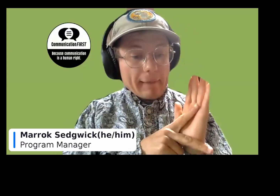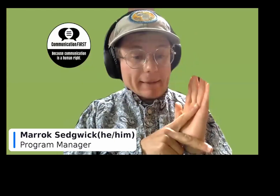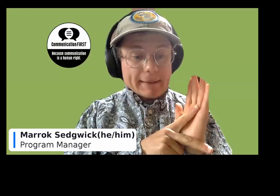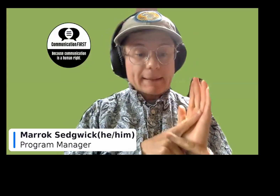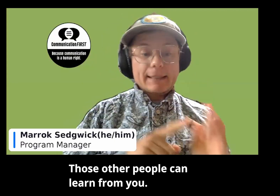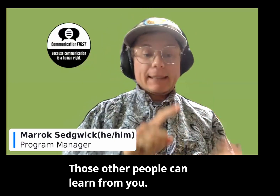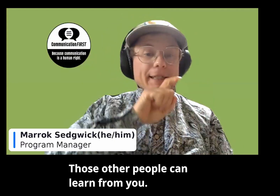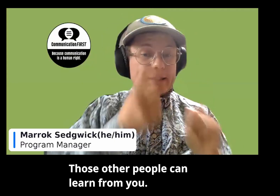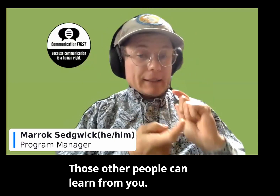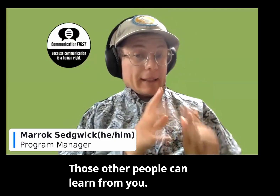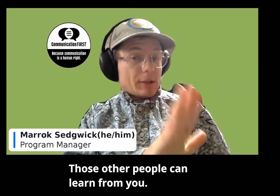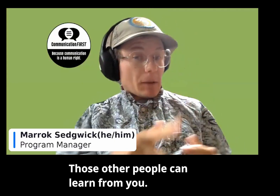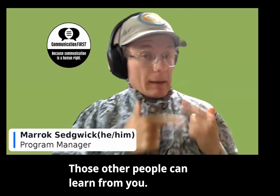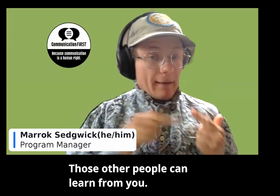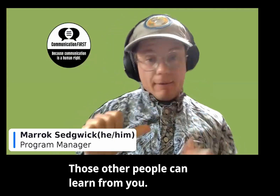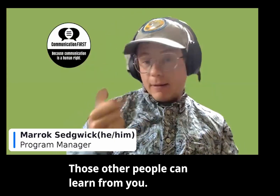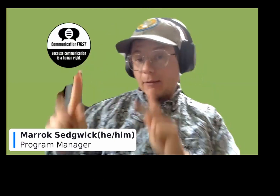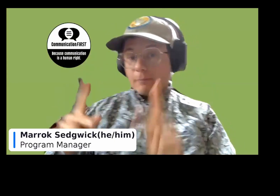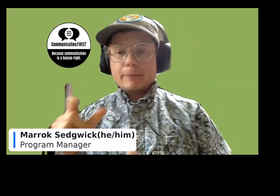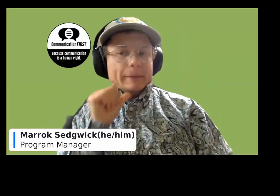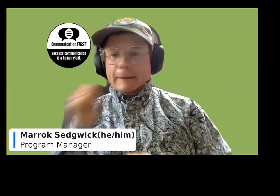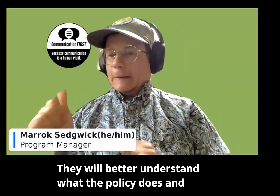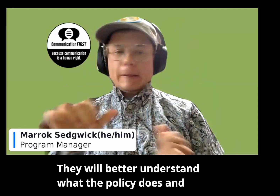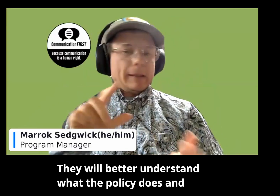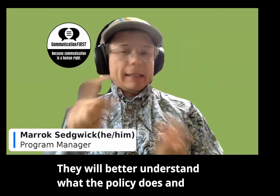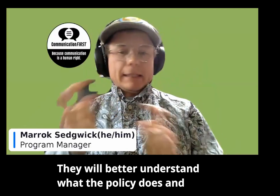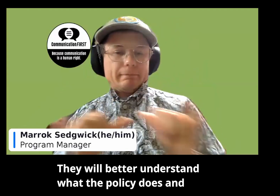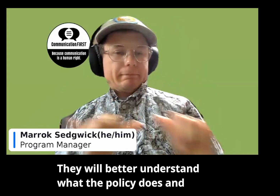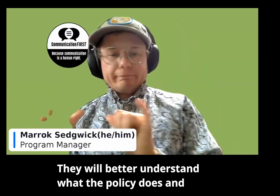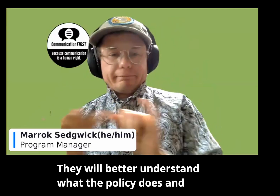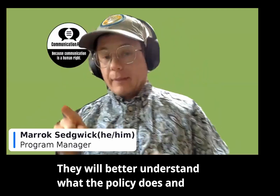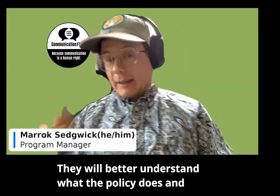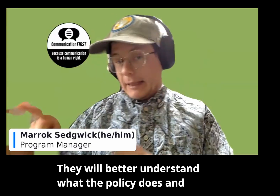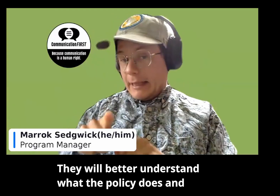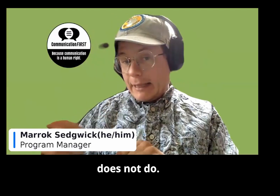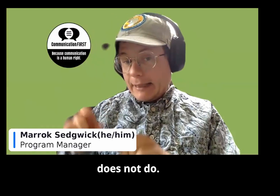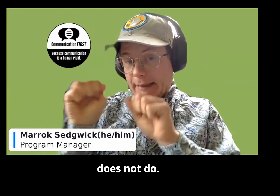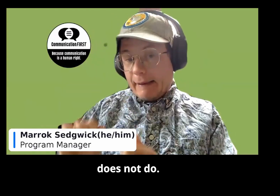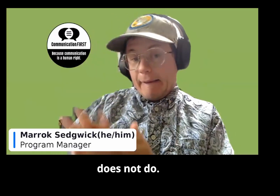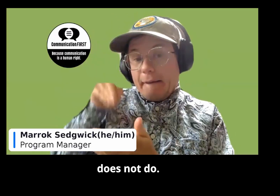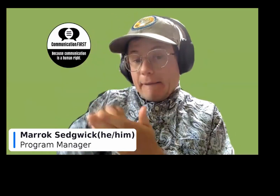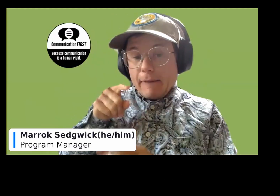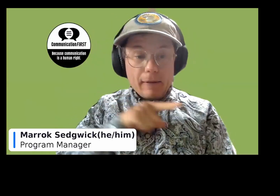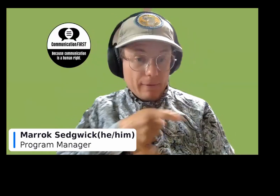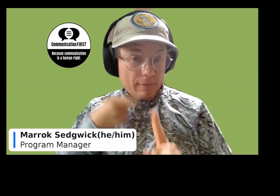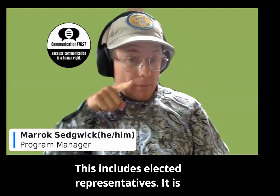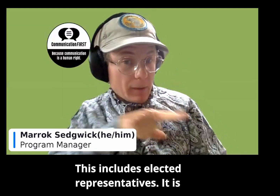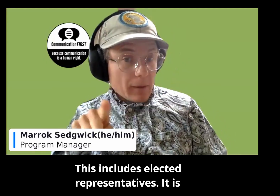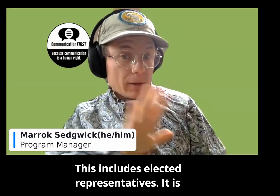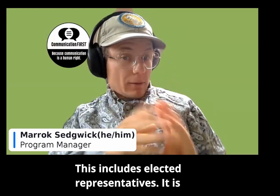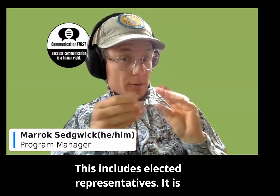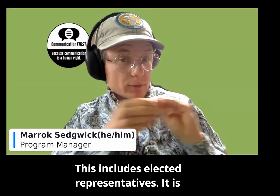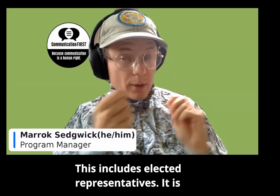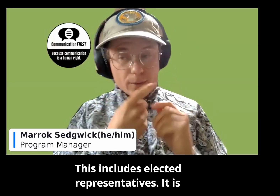people. Those other people can learn from you. They will better understand what the policy does and does not do.